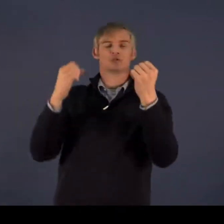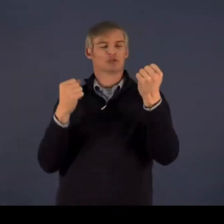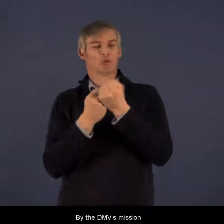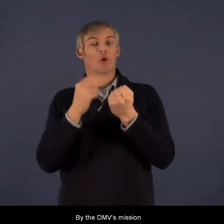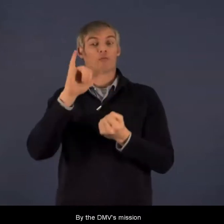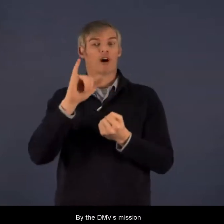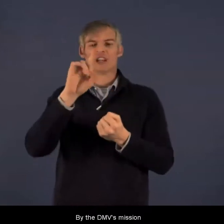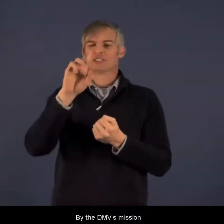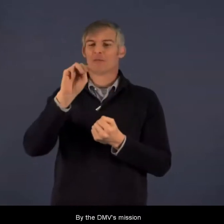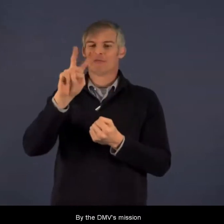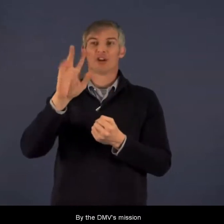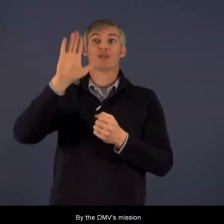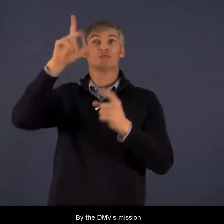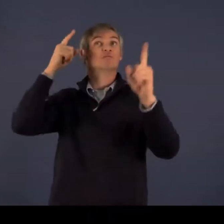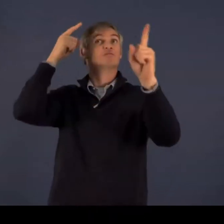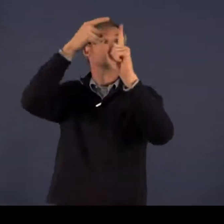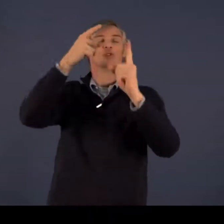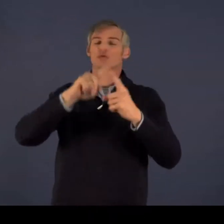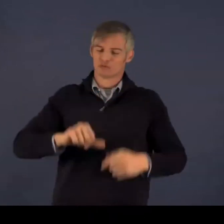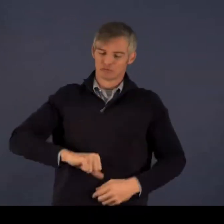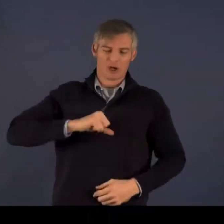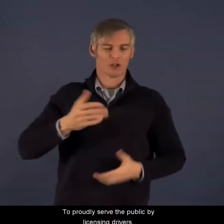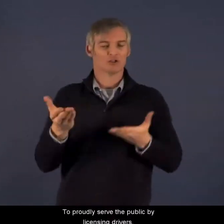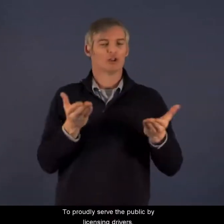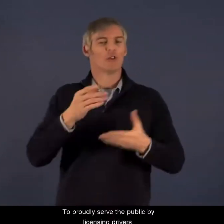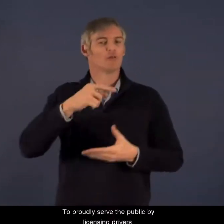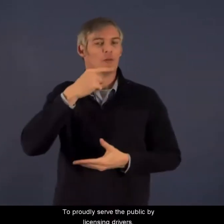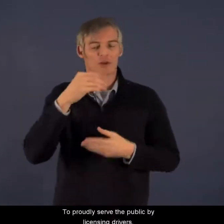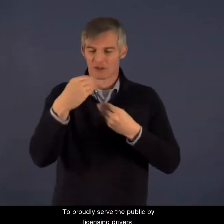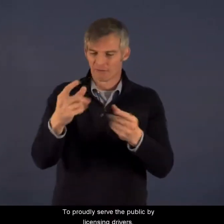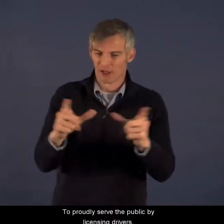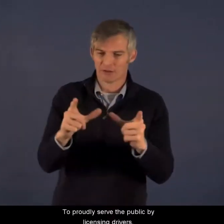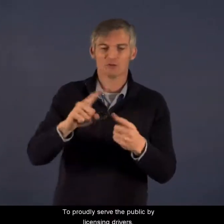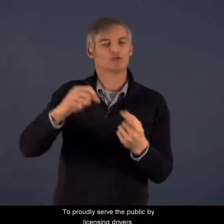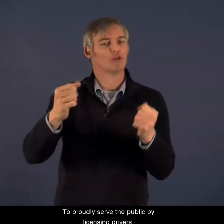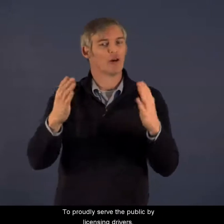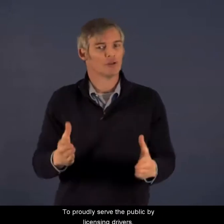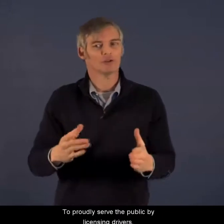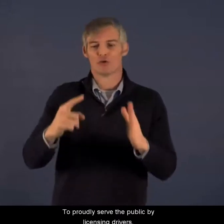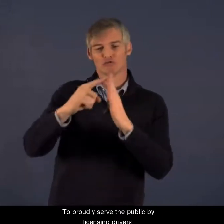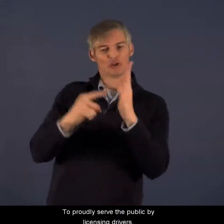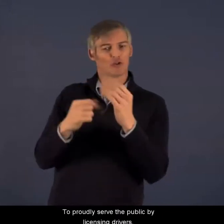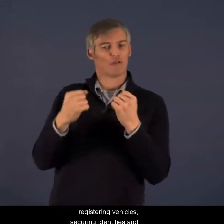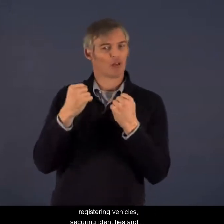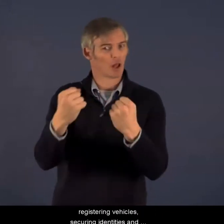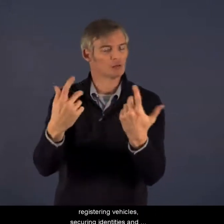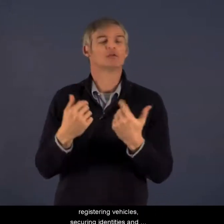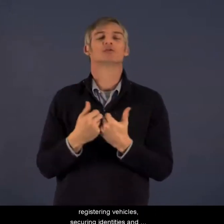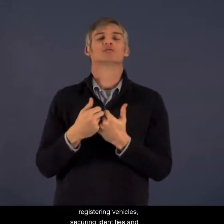by the DMV's mission to proudly serve the public by licensing drivers, registering